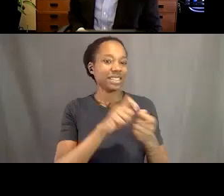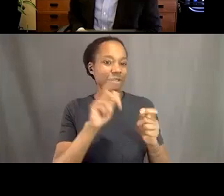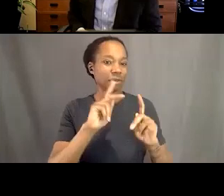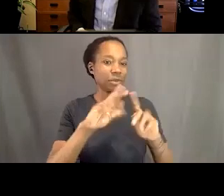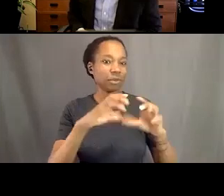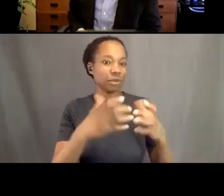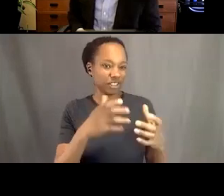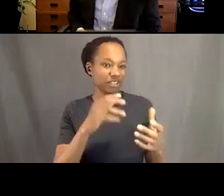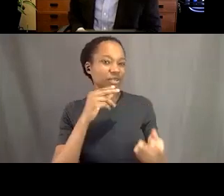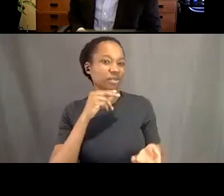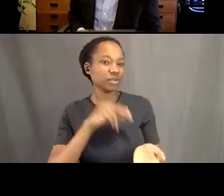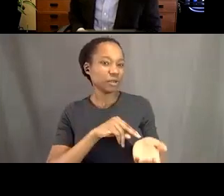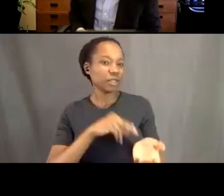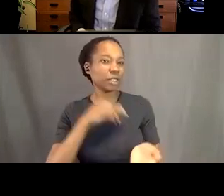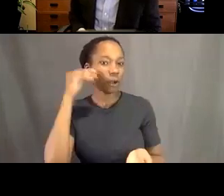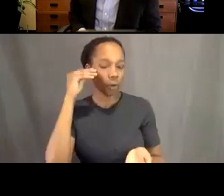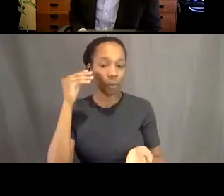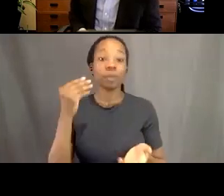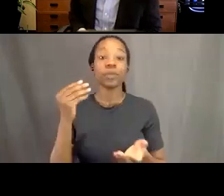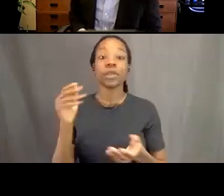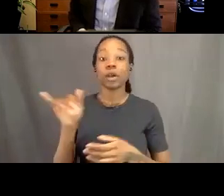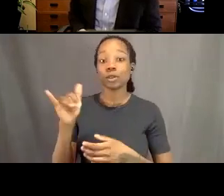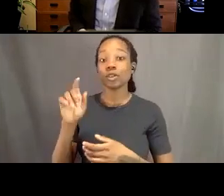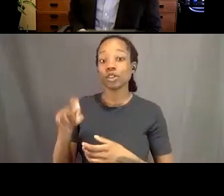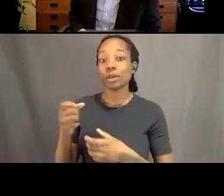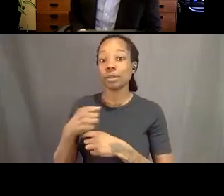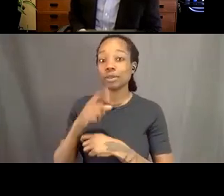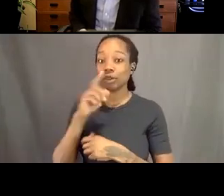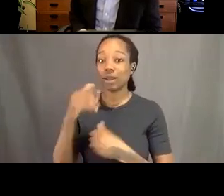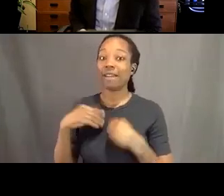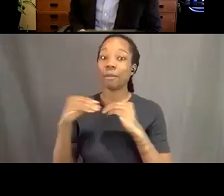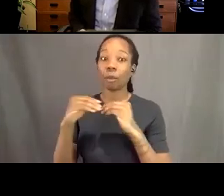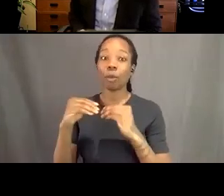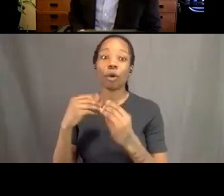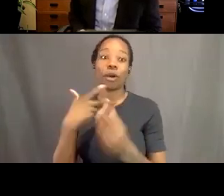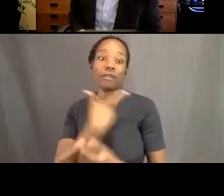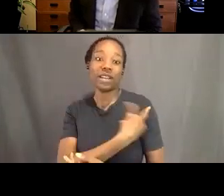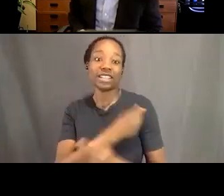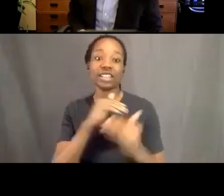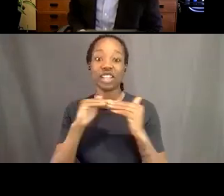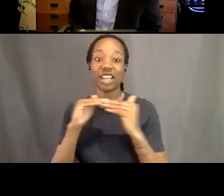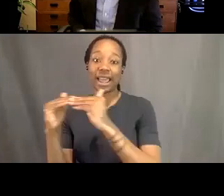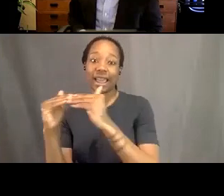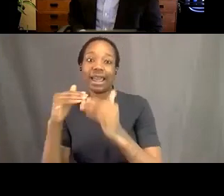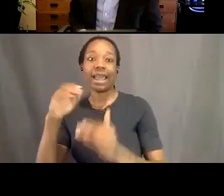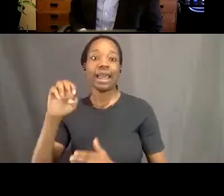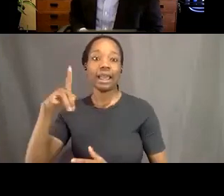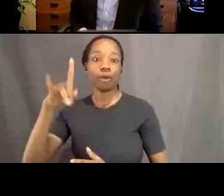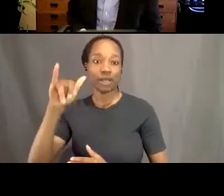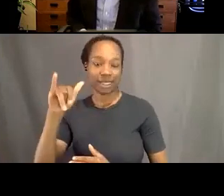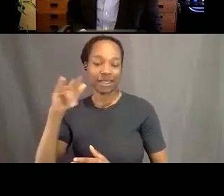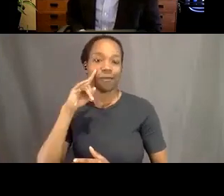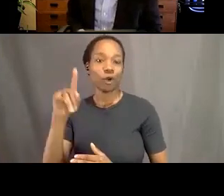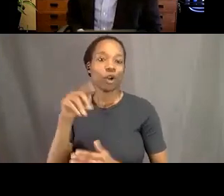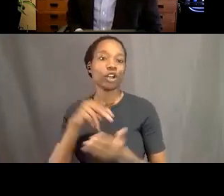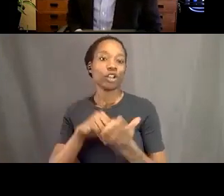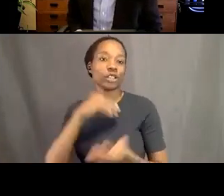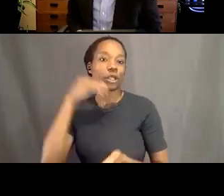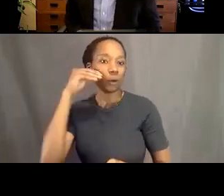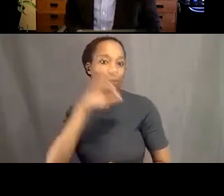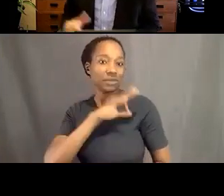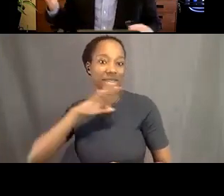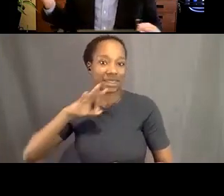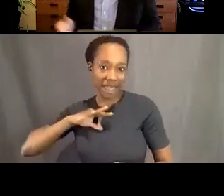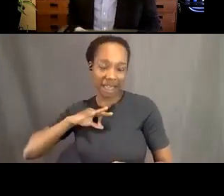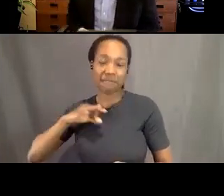equity among staff in nursing homes. I don't think we have that anecdotally from what I am seeing. I'm seeing that the rates are improving. I